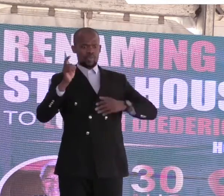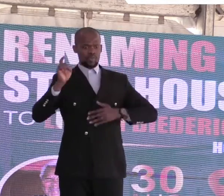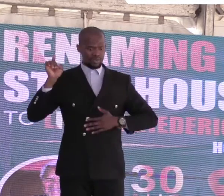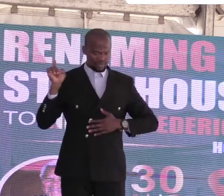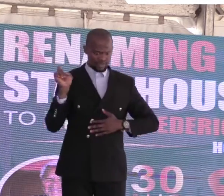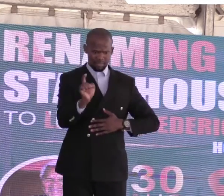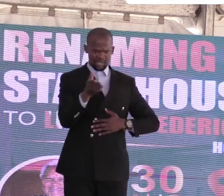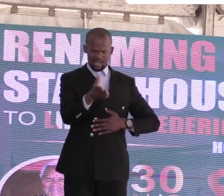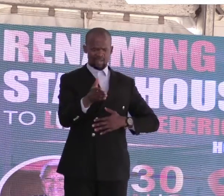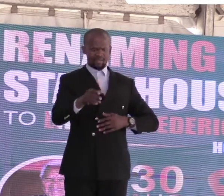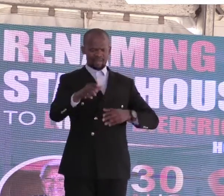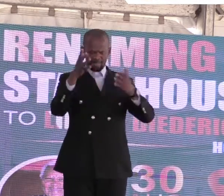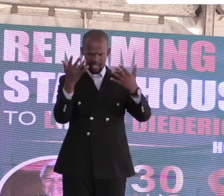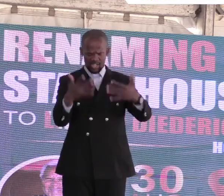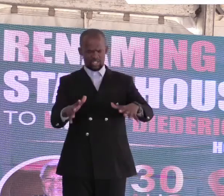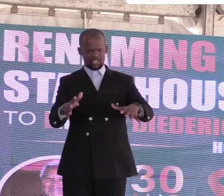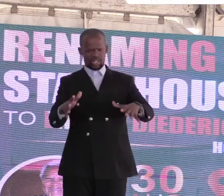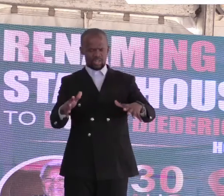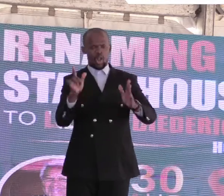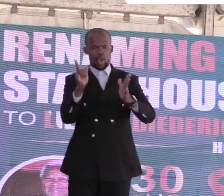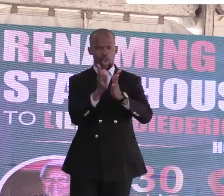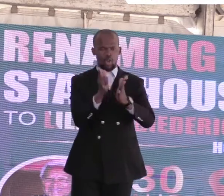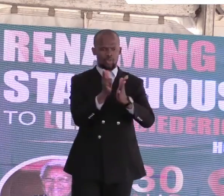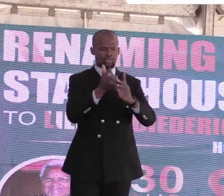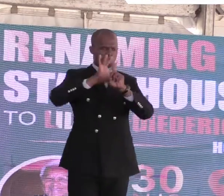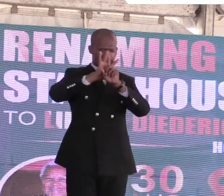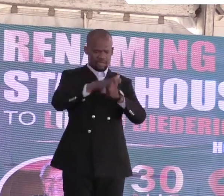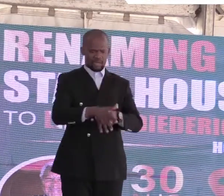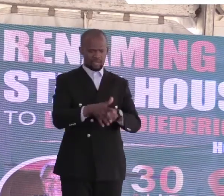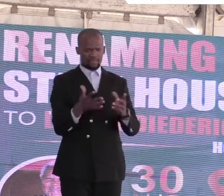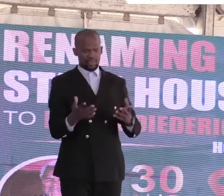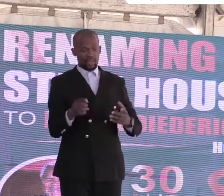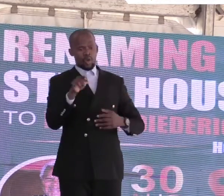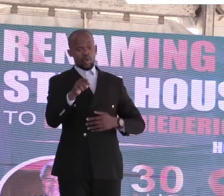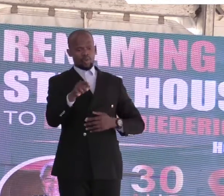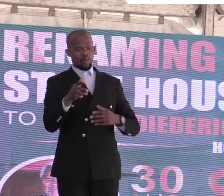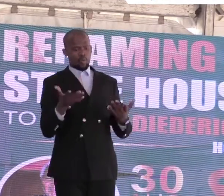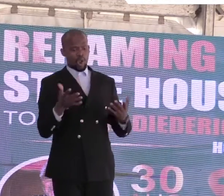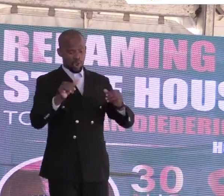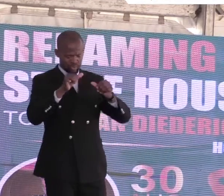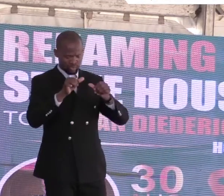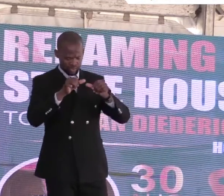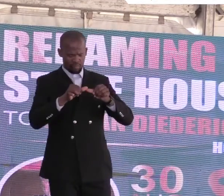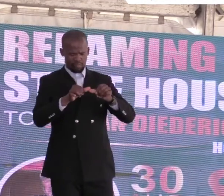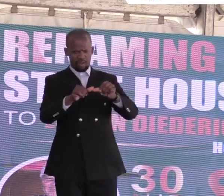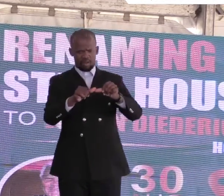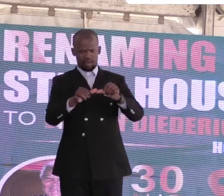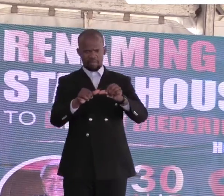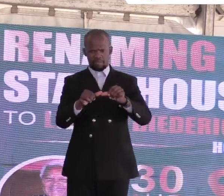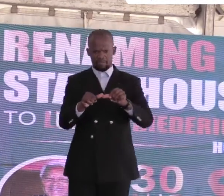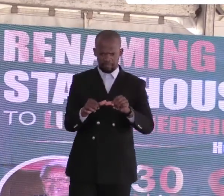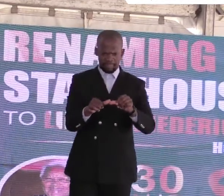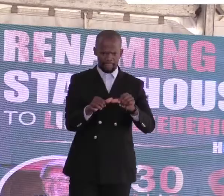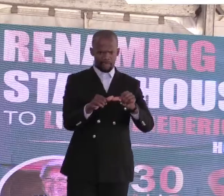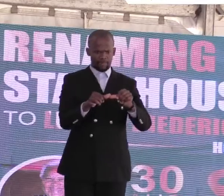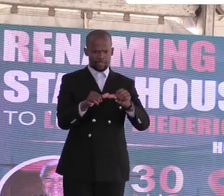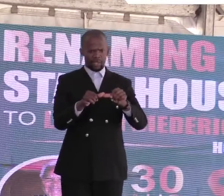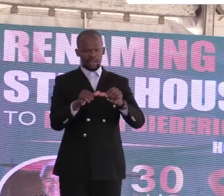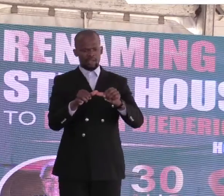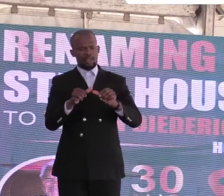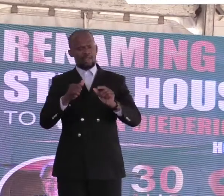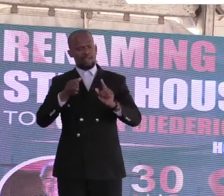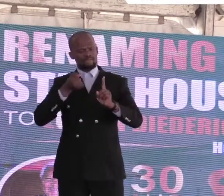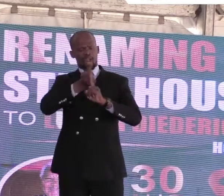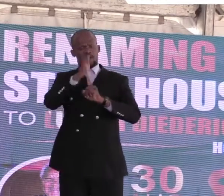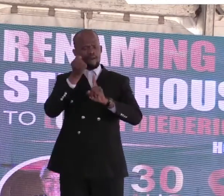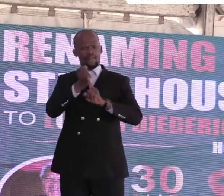past laws. She was the beginning of an end for the repressive past laws